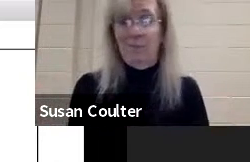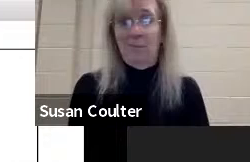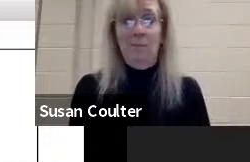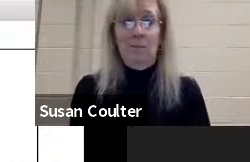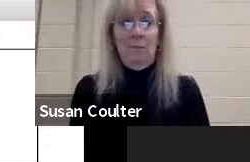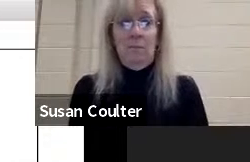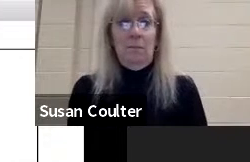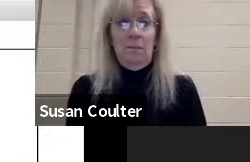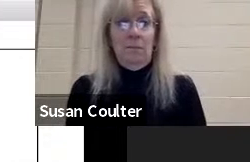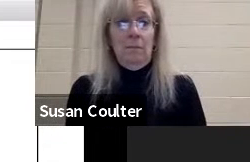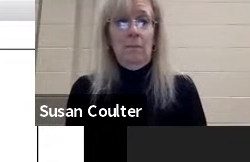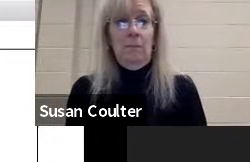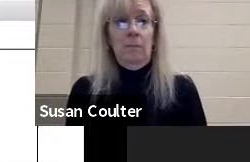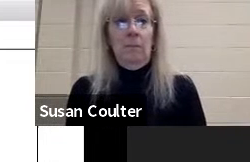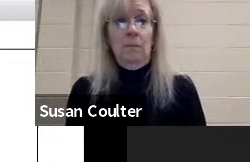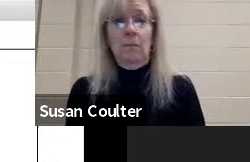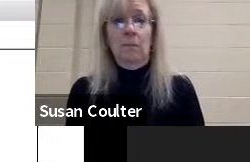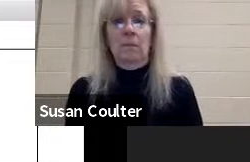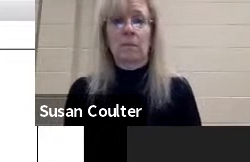eggs.